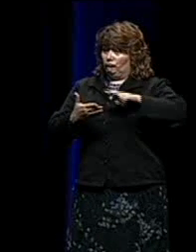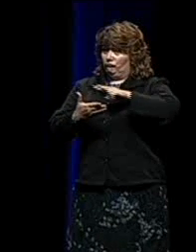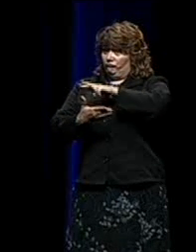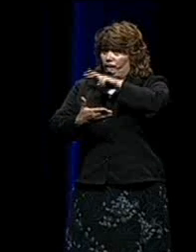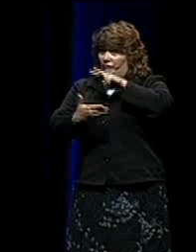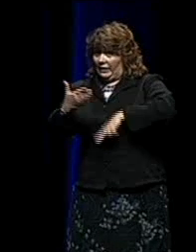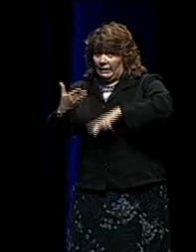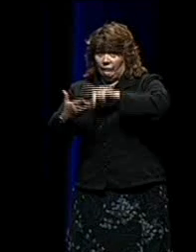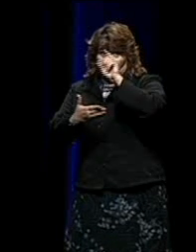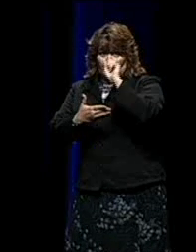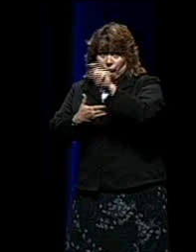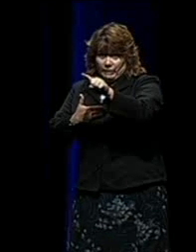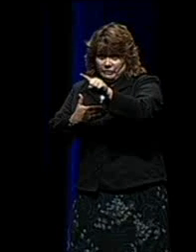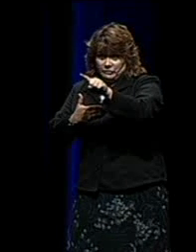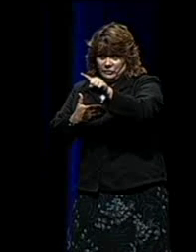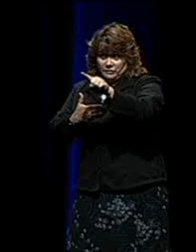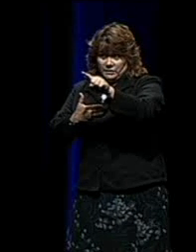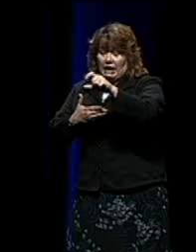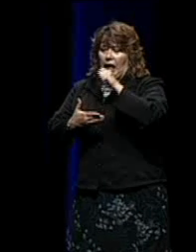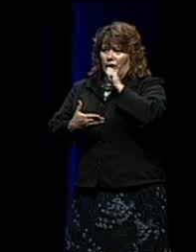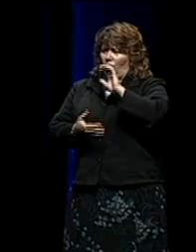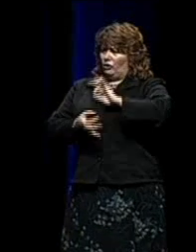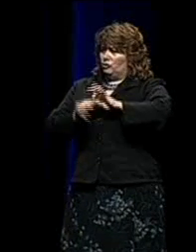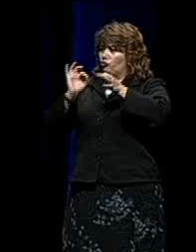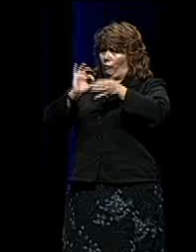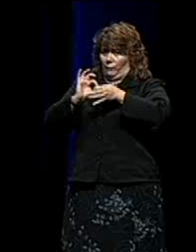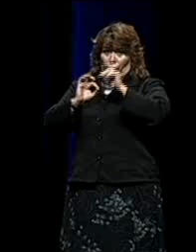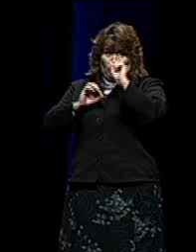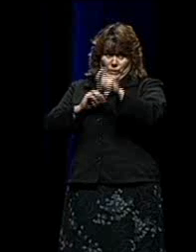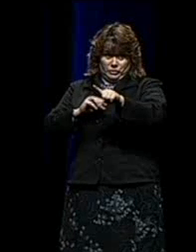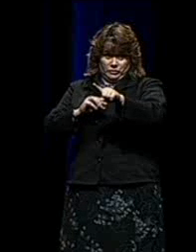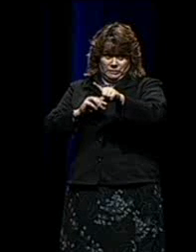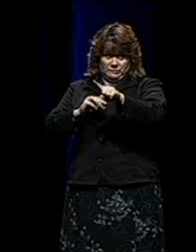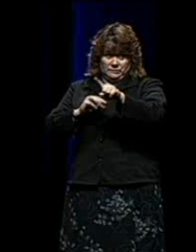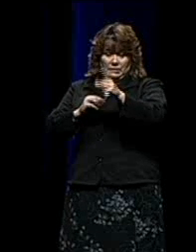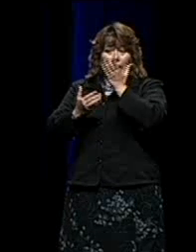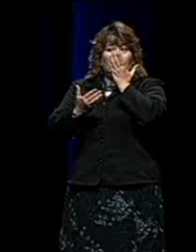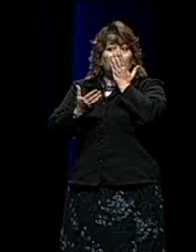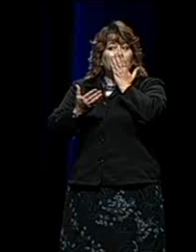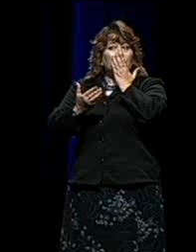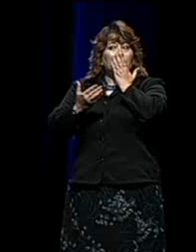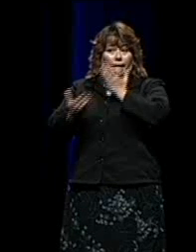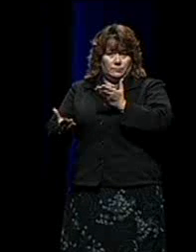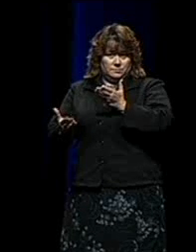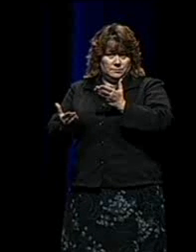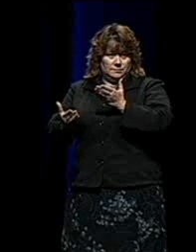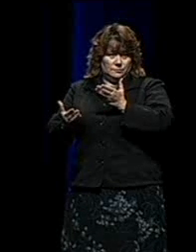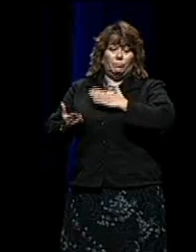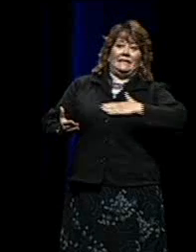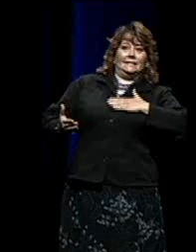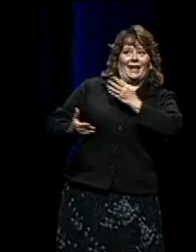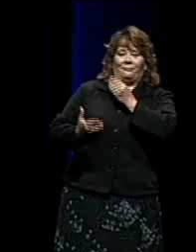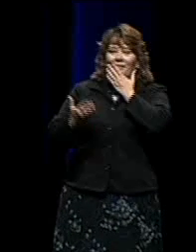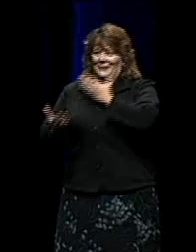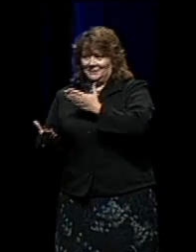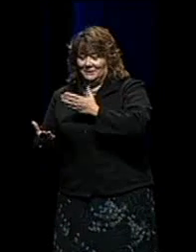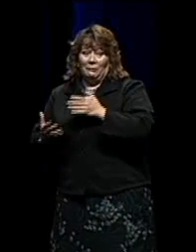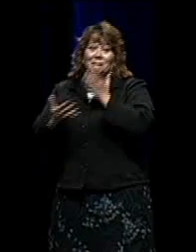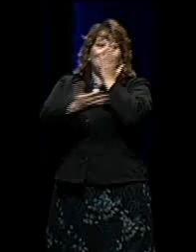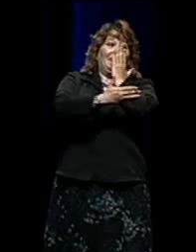comments that said, could Kelly please read the question and not interpret the question? Thank you, or please and